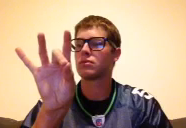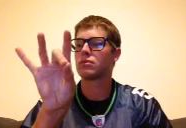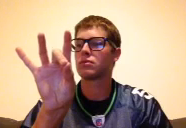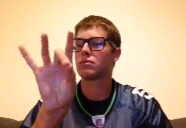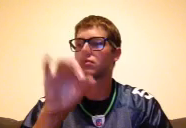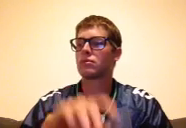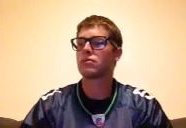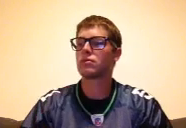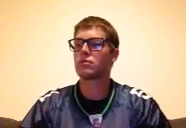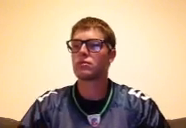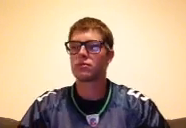Baltimore Ravens?